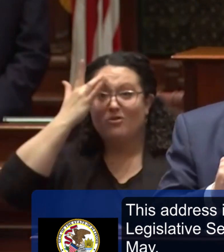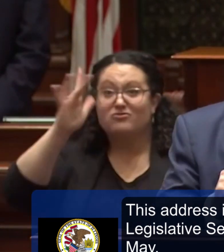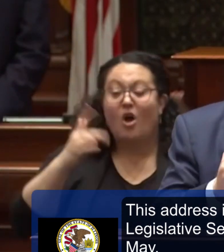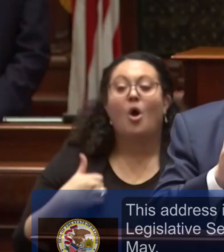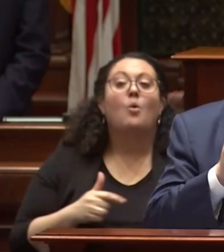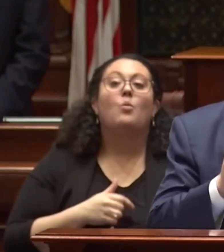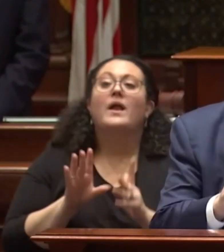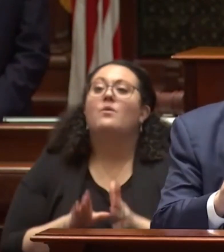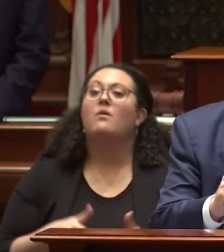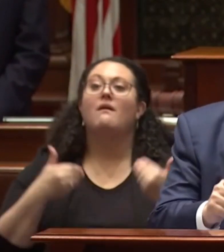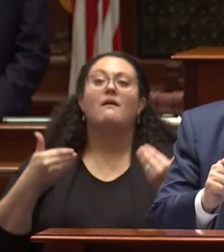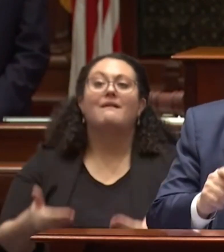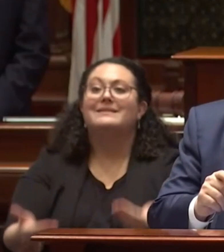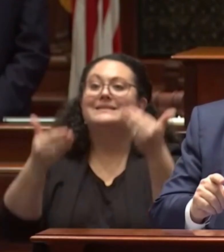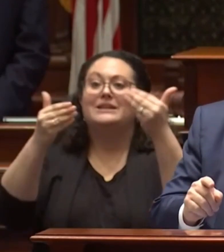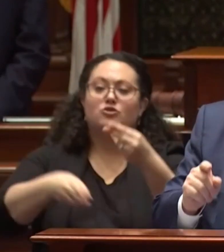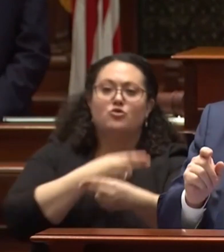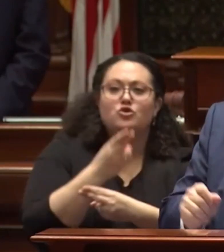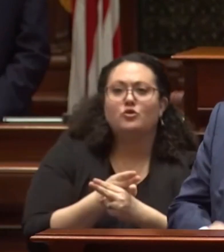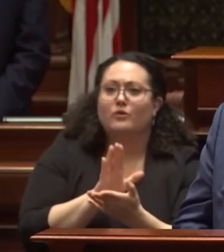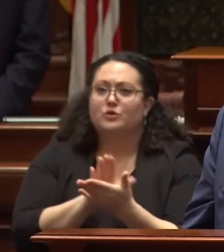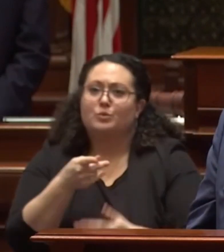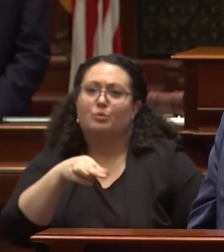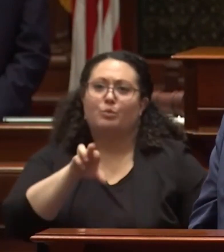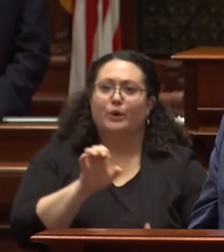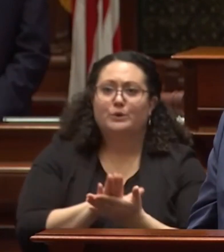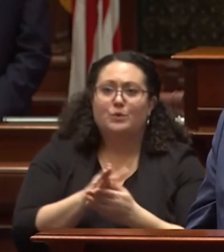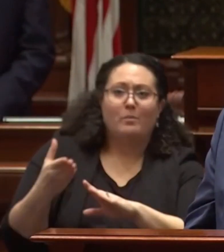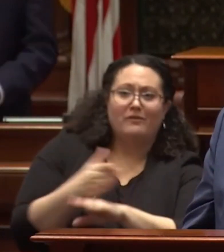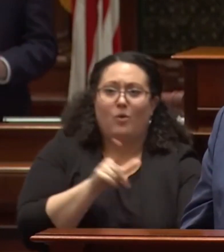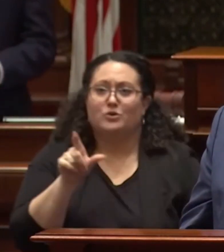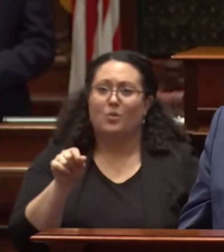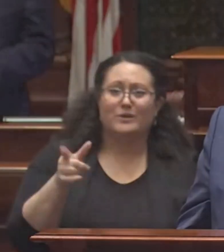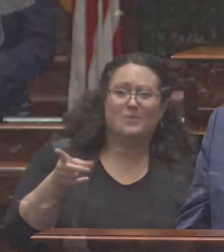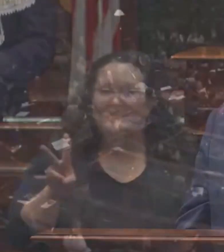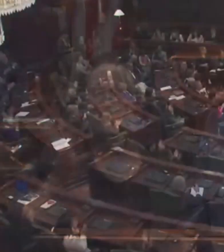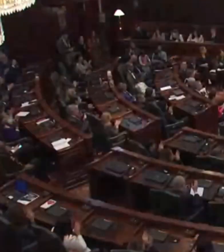we will achieve universal preschool by 2027.